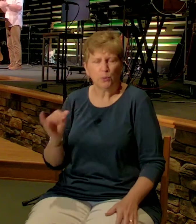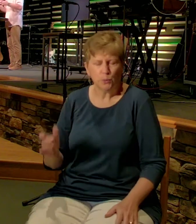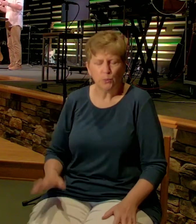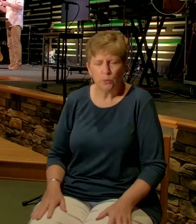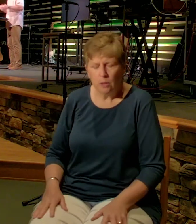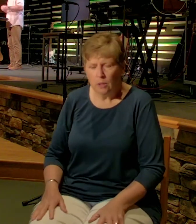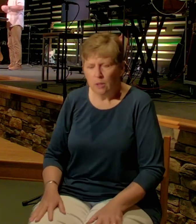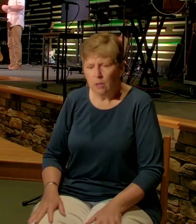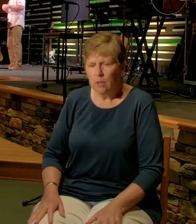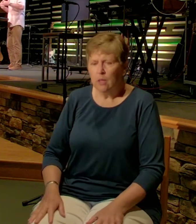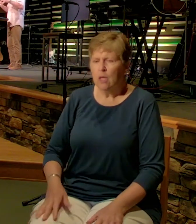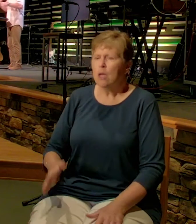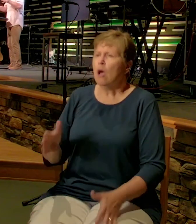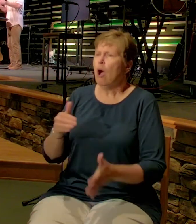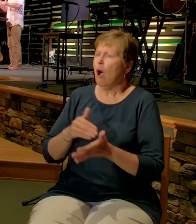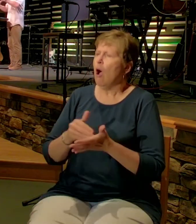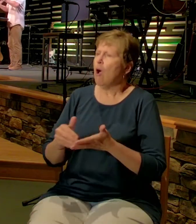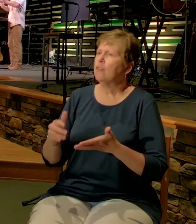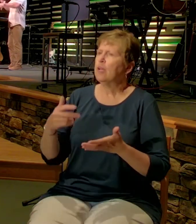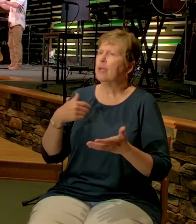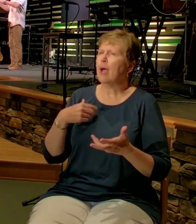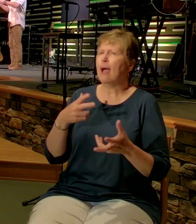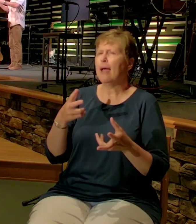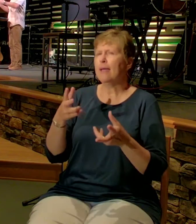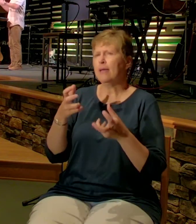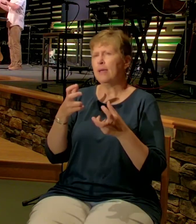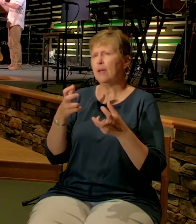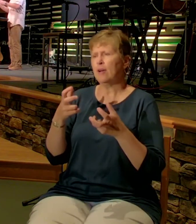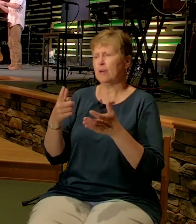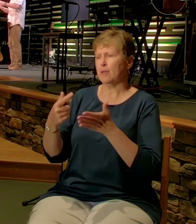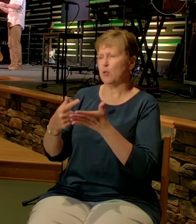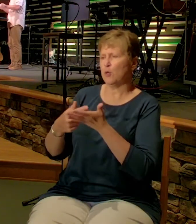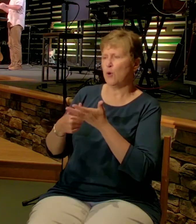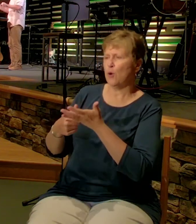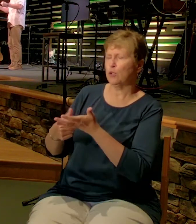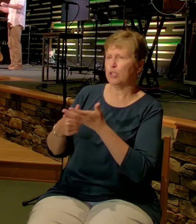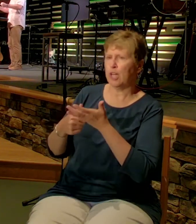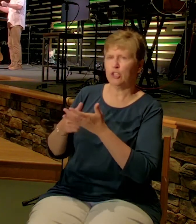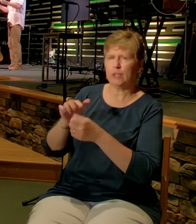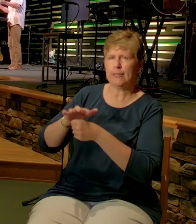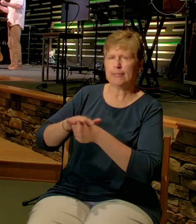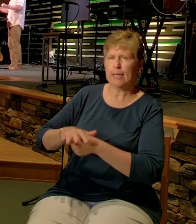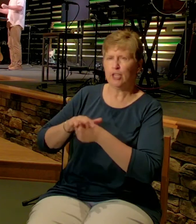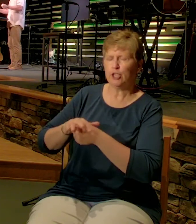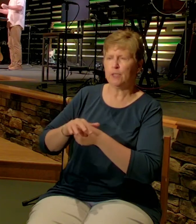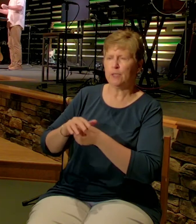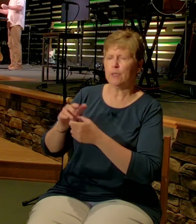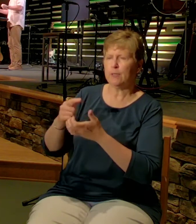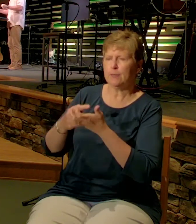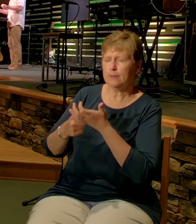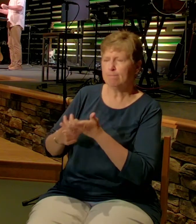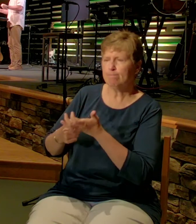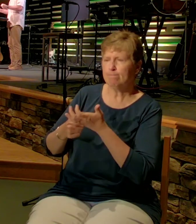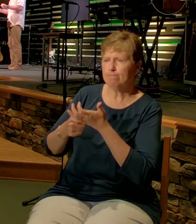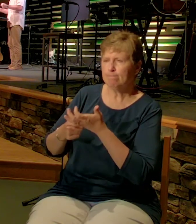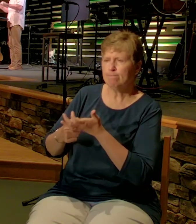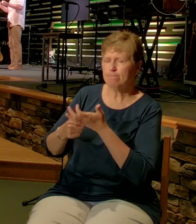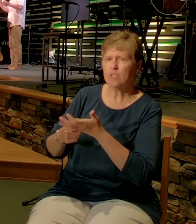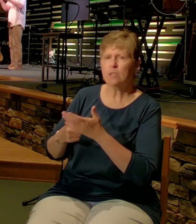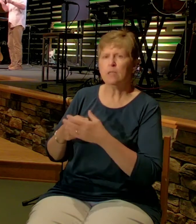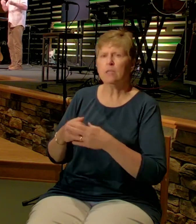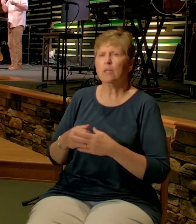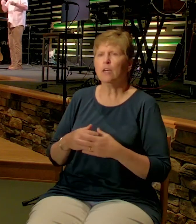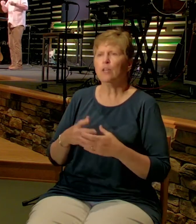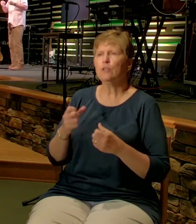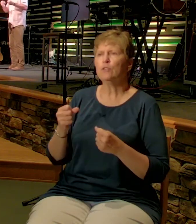So often, I hear this negotiation. I hear this tension going on in the relationship. And